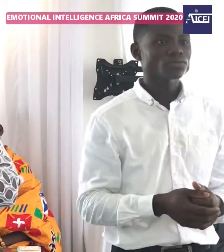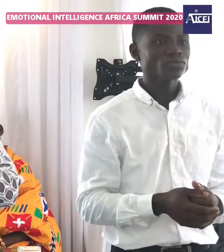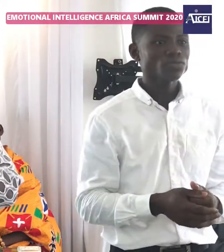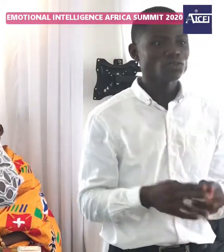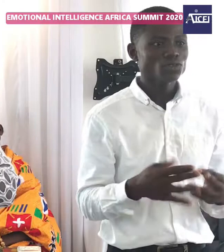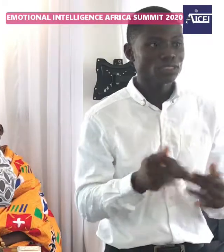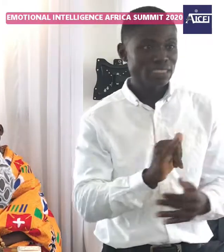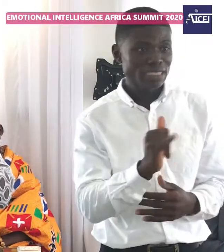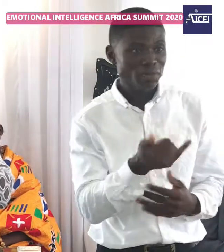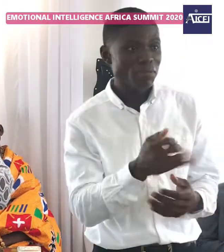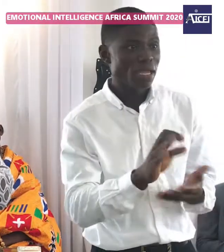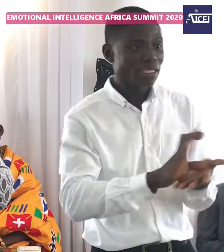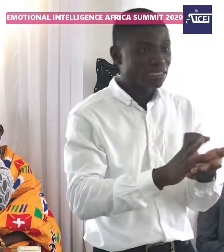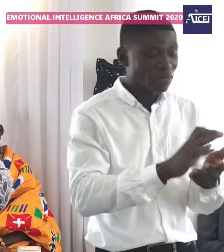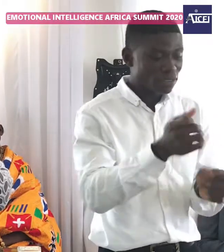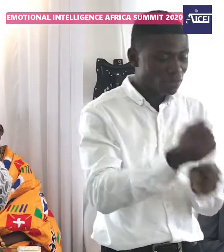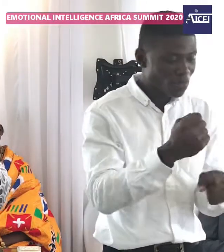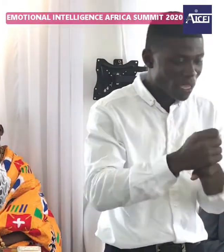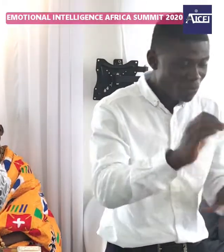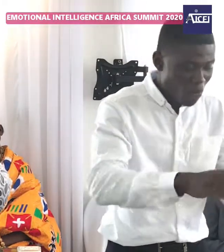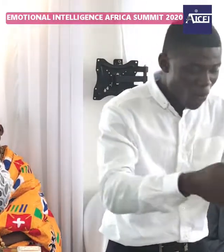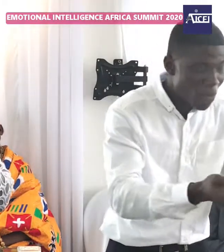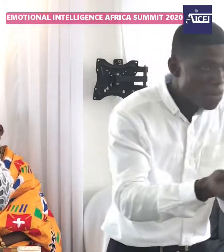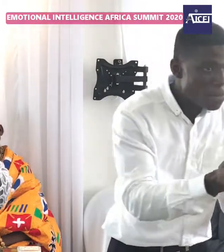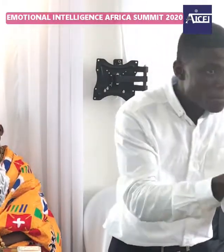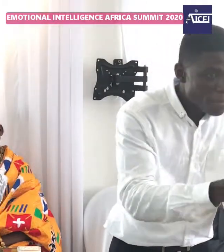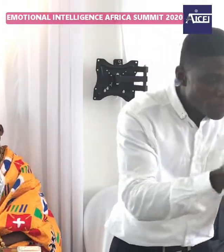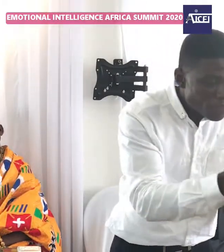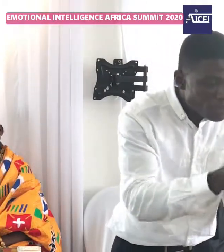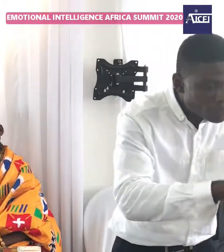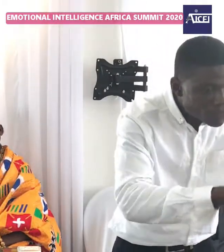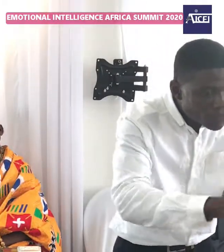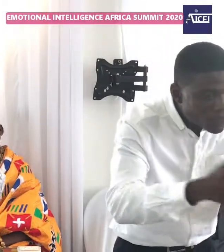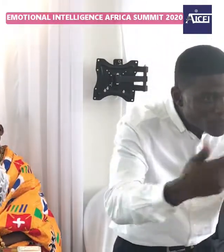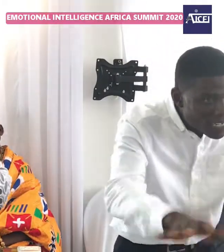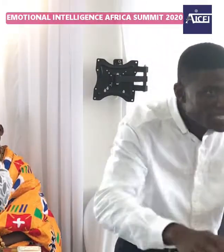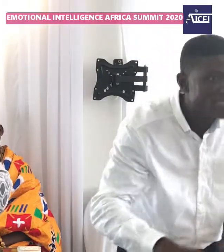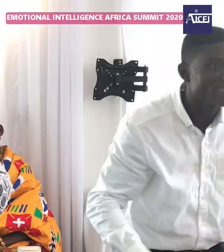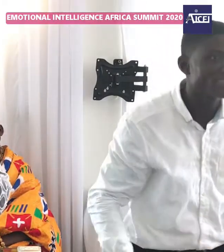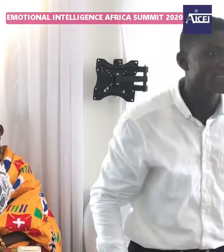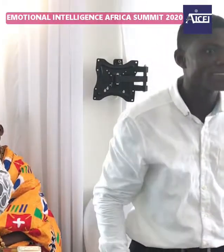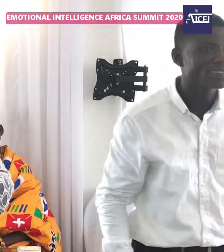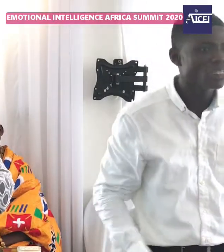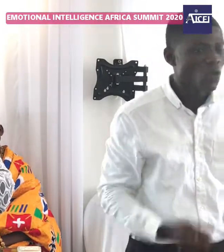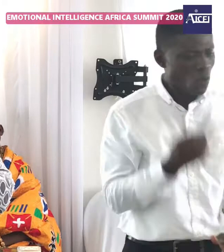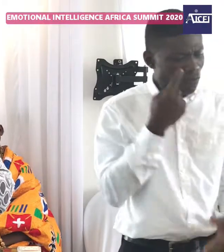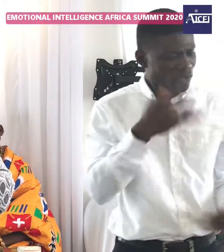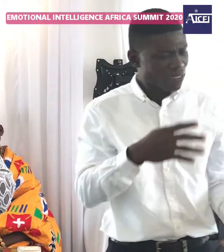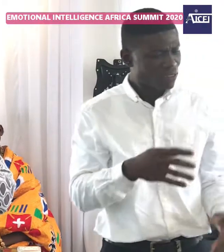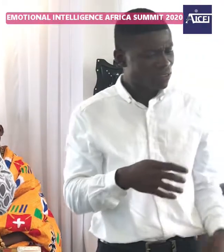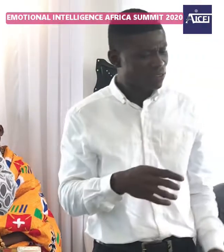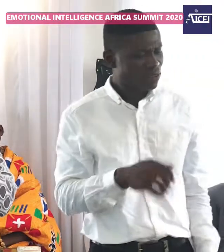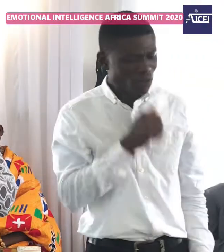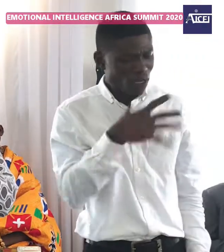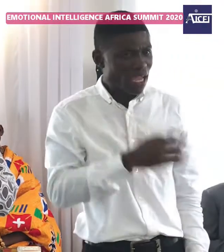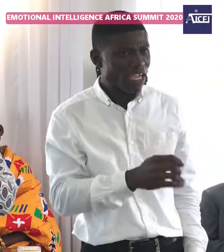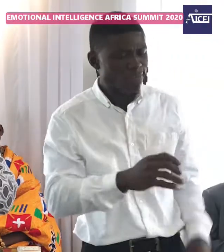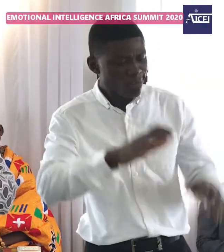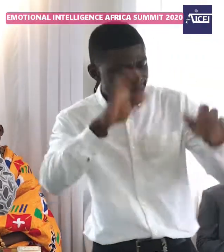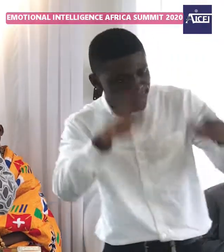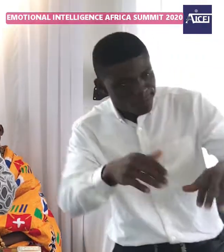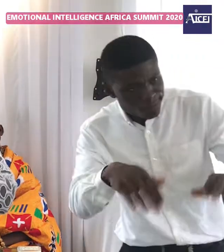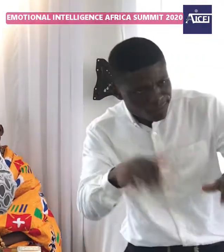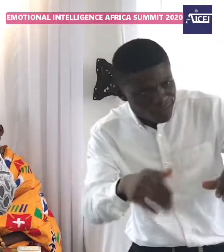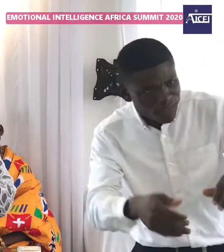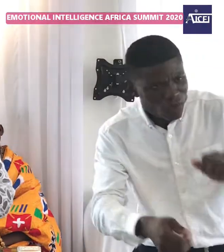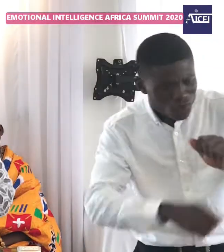you want to do tiles or something. So you got to scrape the concrete, and it's difficult. So please, this afternoon,